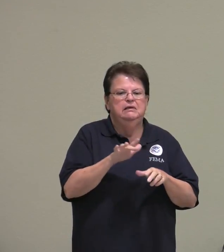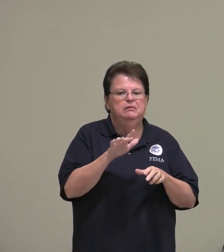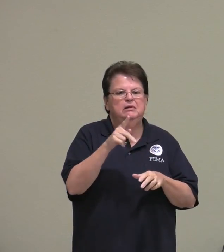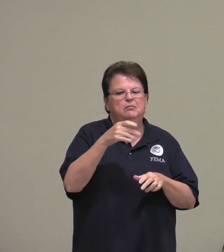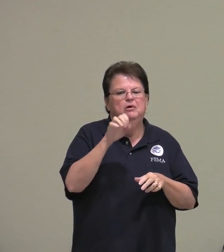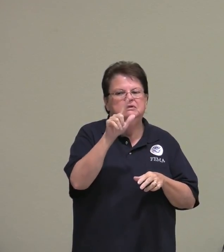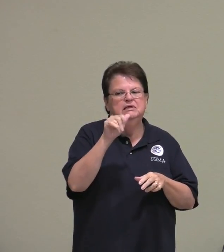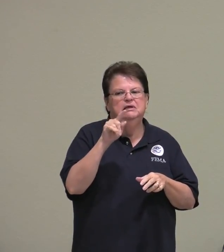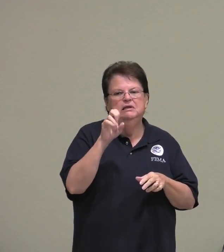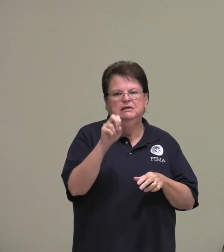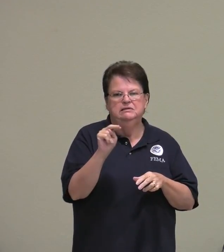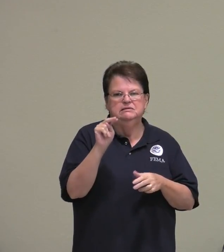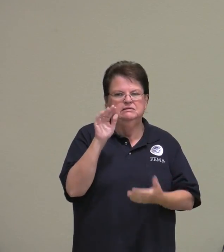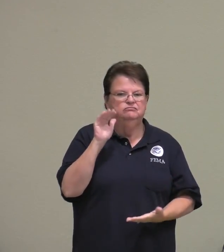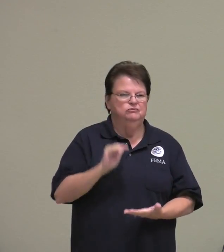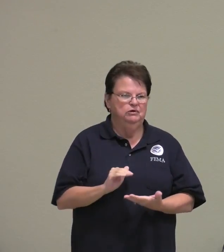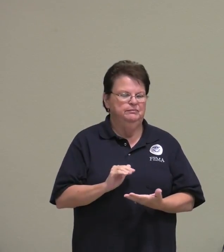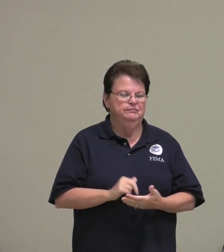down.